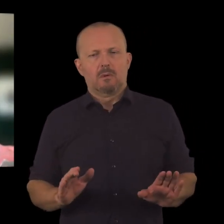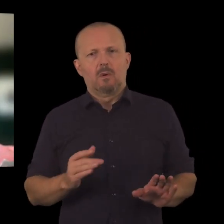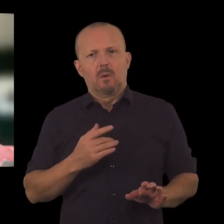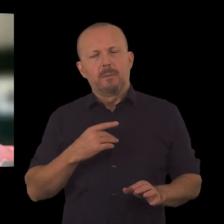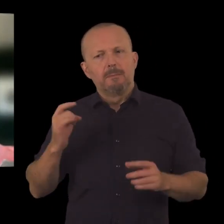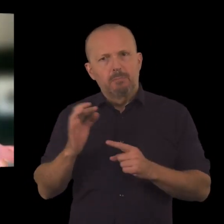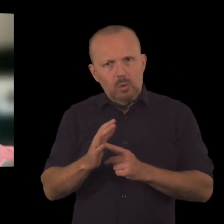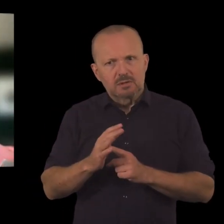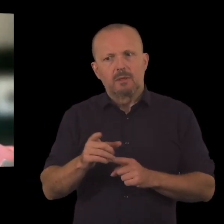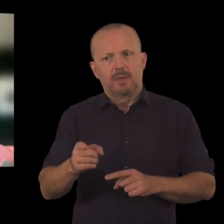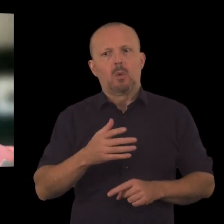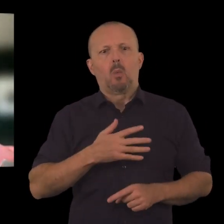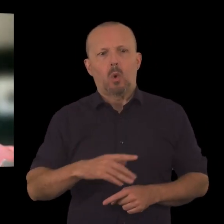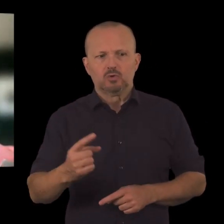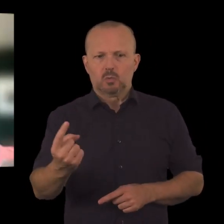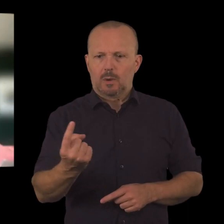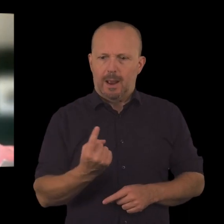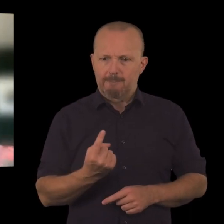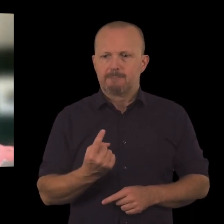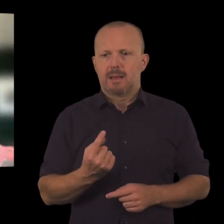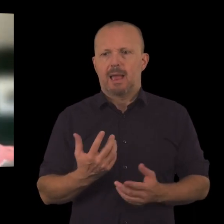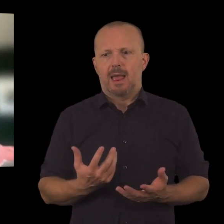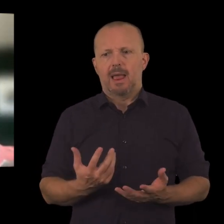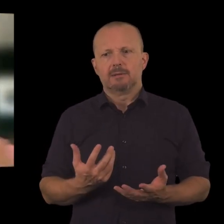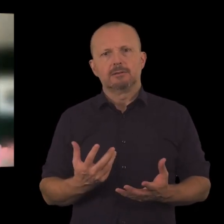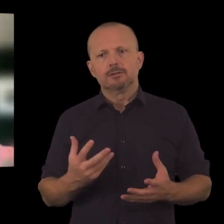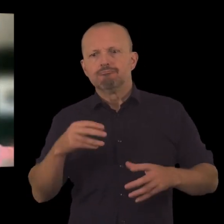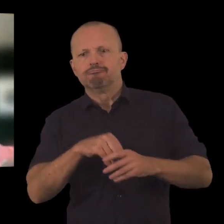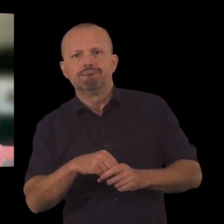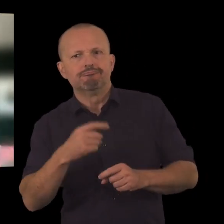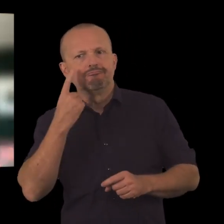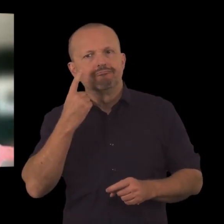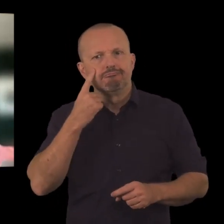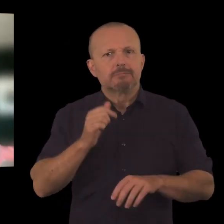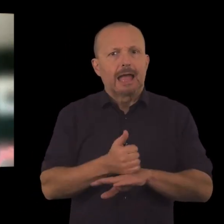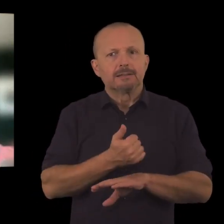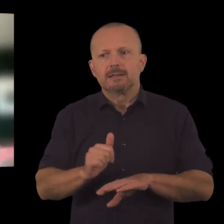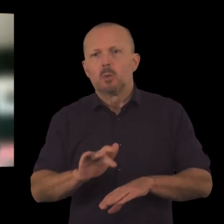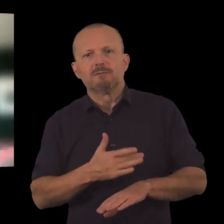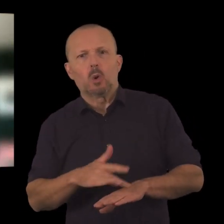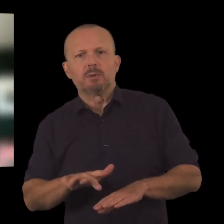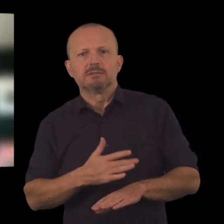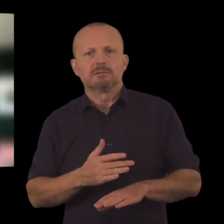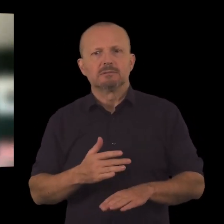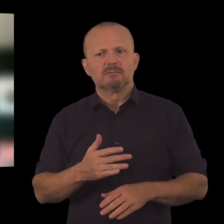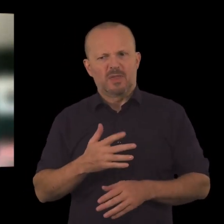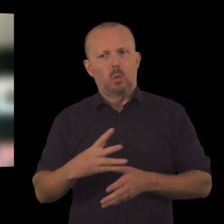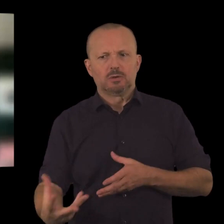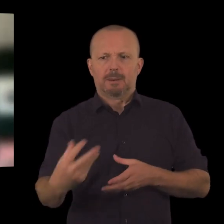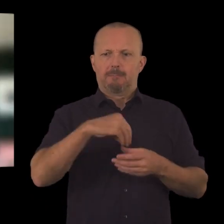have zero importance to the group why they're connected to the mission.